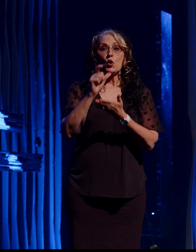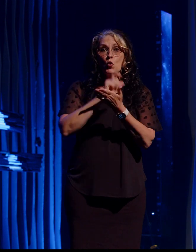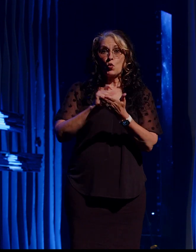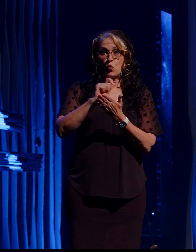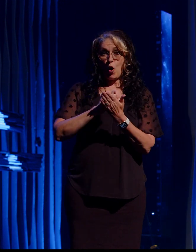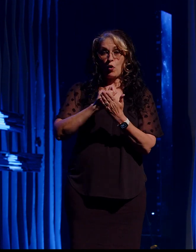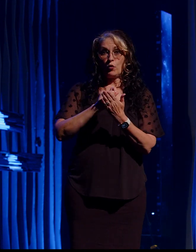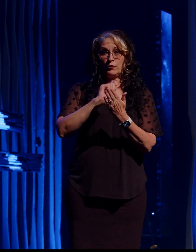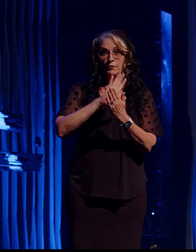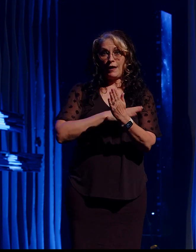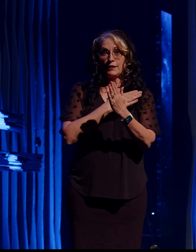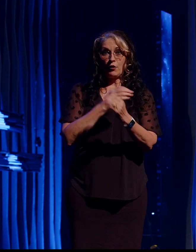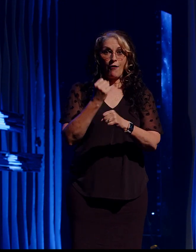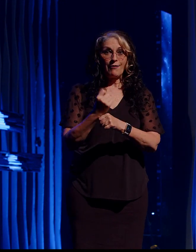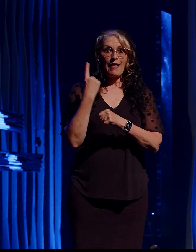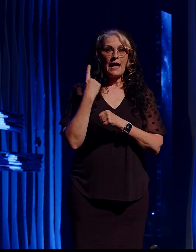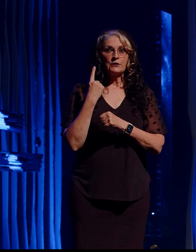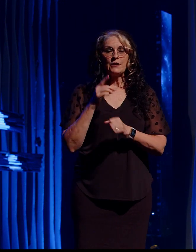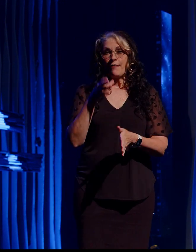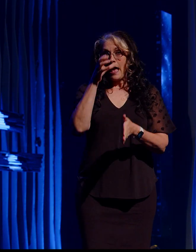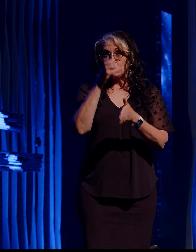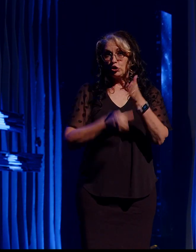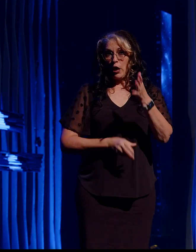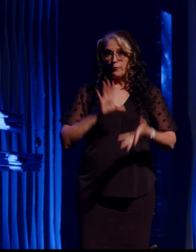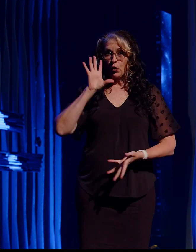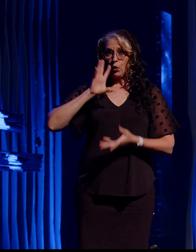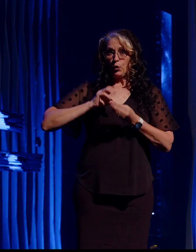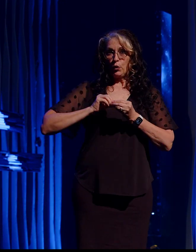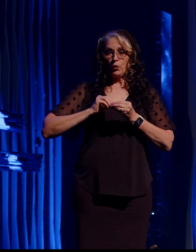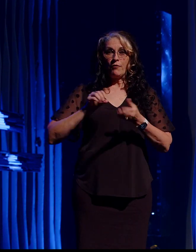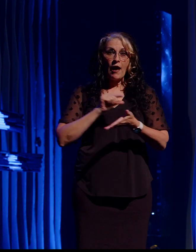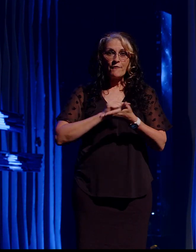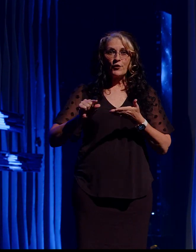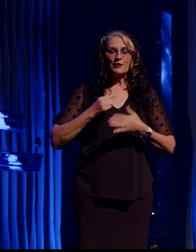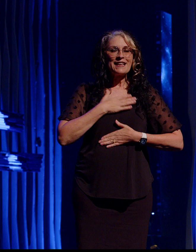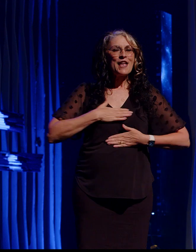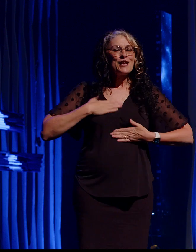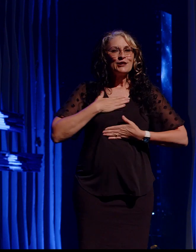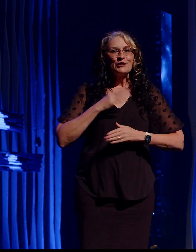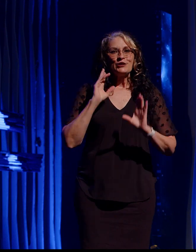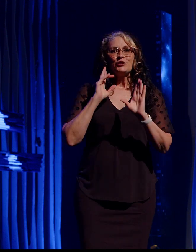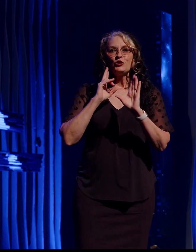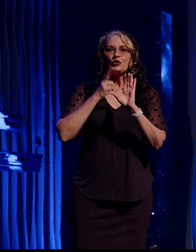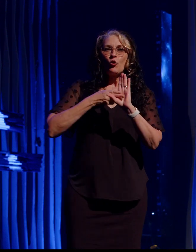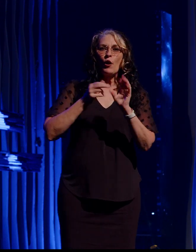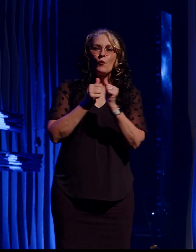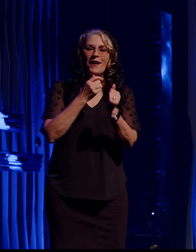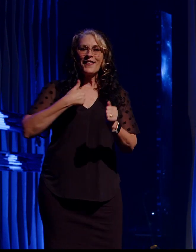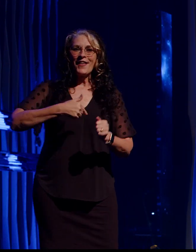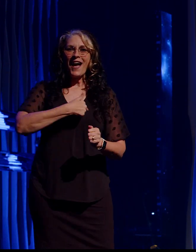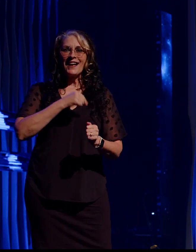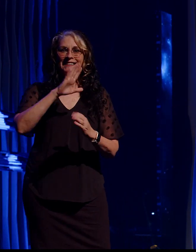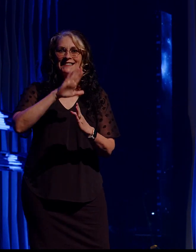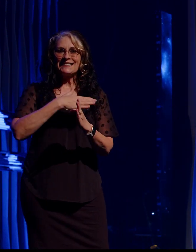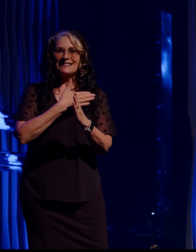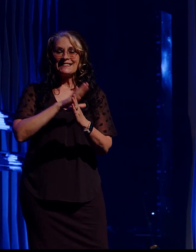simply encompasses that entire chapter and that entire verse. So I want you to join in with us and sing this song